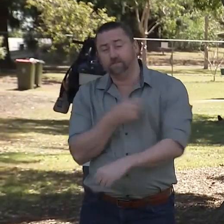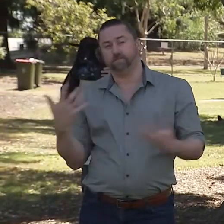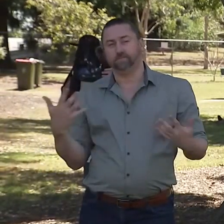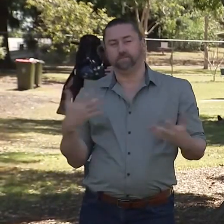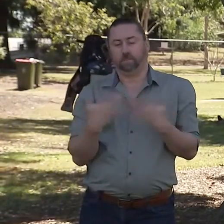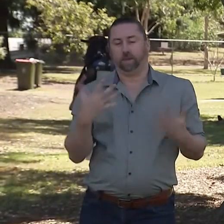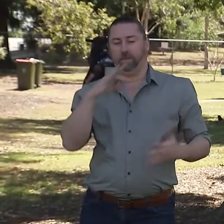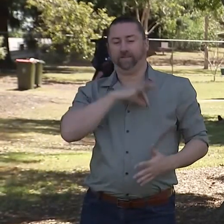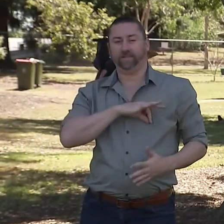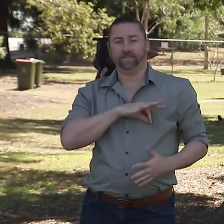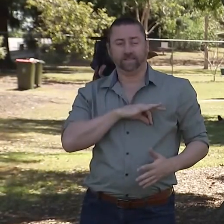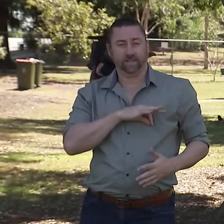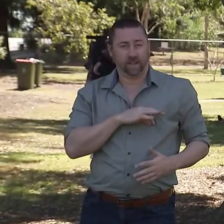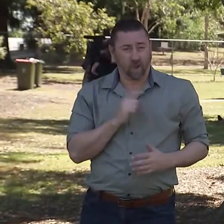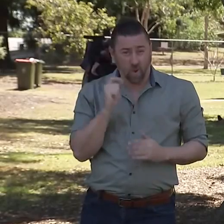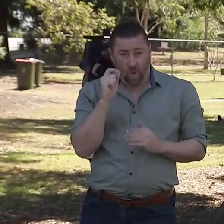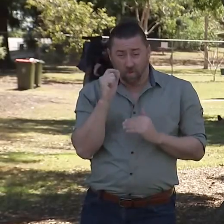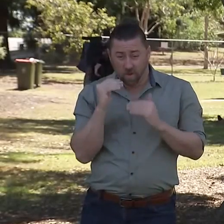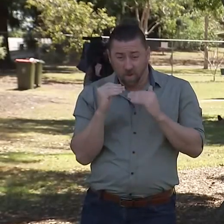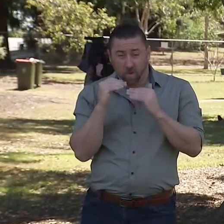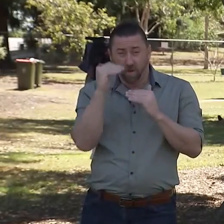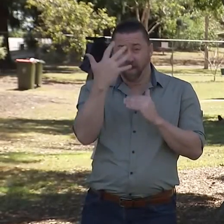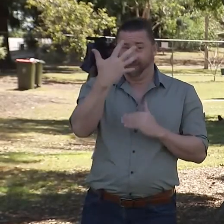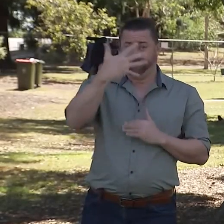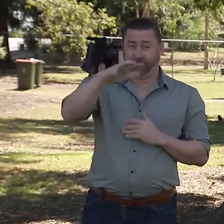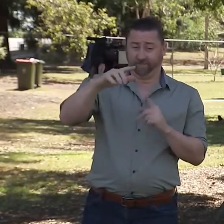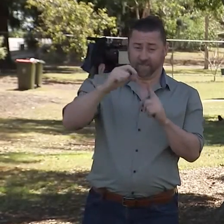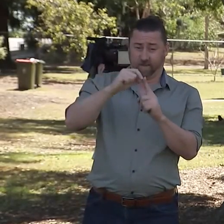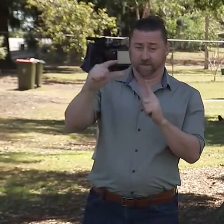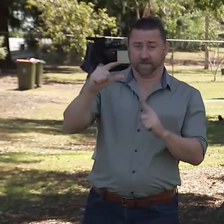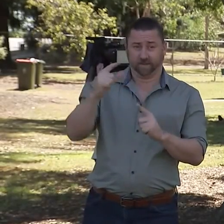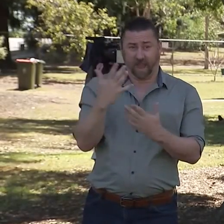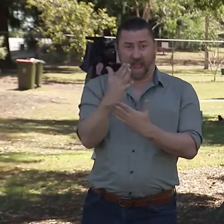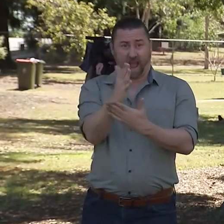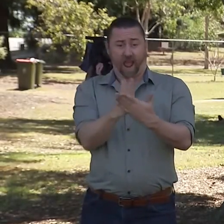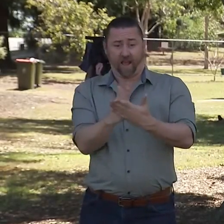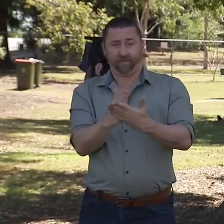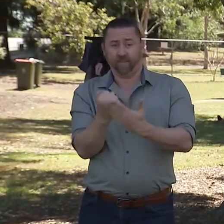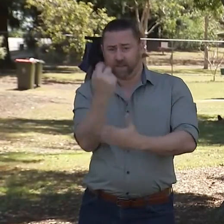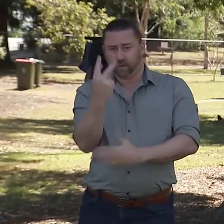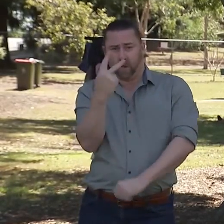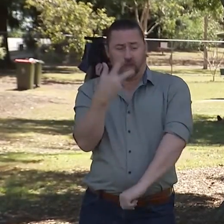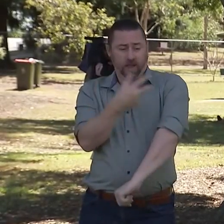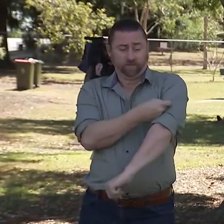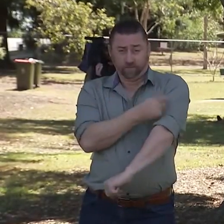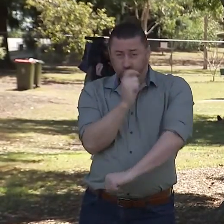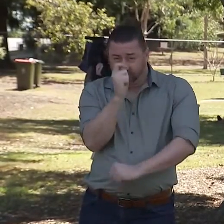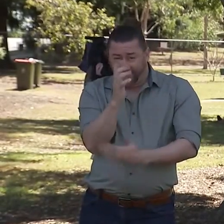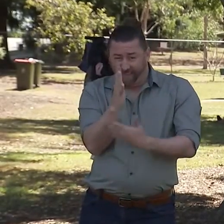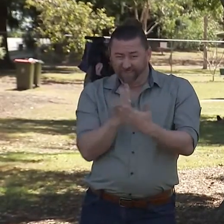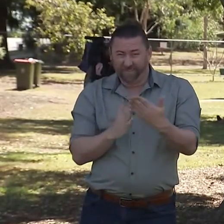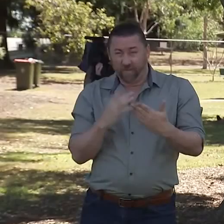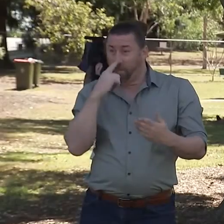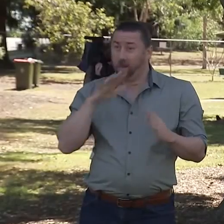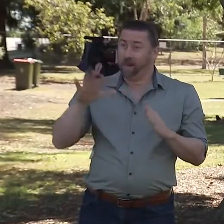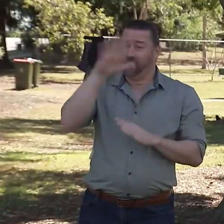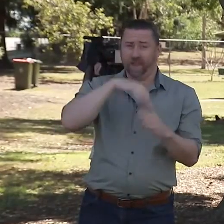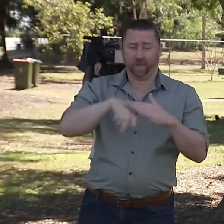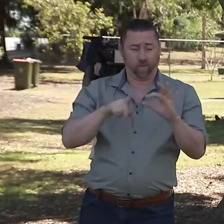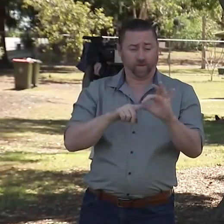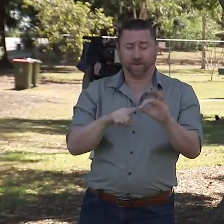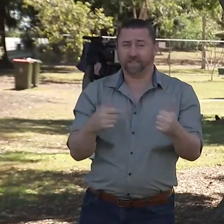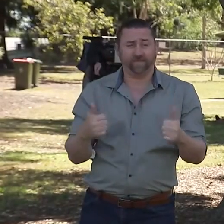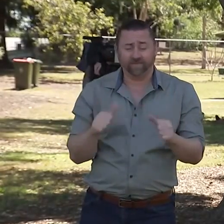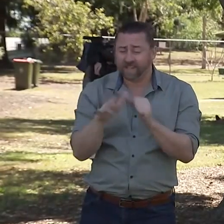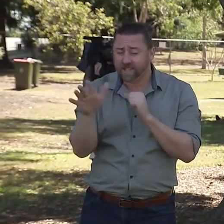we're really creeping up there. We're almost at 50% double vaccinated, which is fantastic. So there is somewhere,